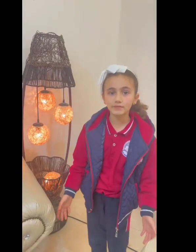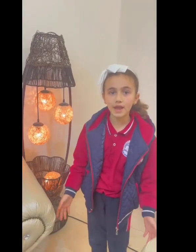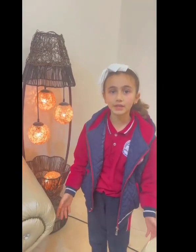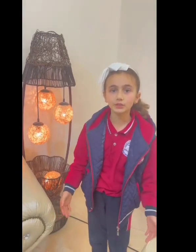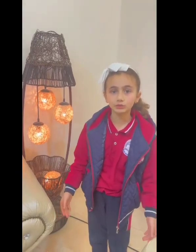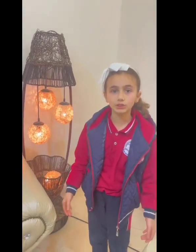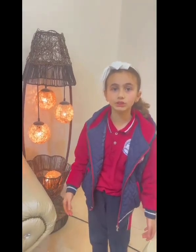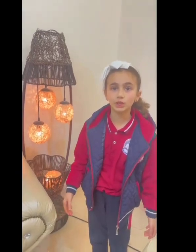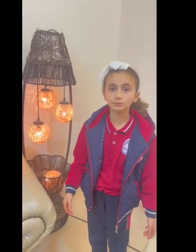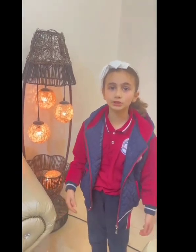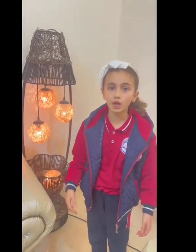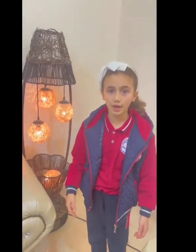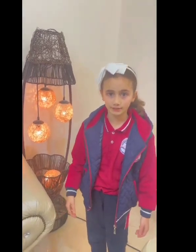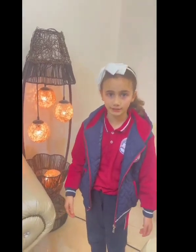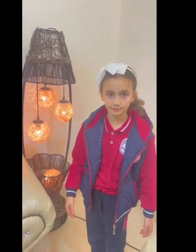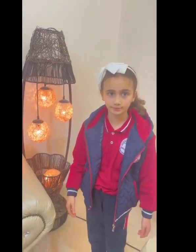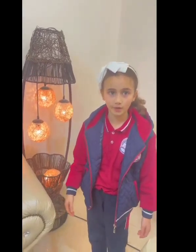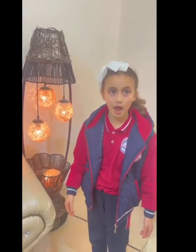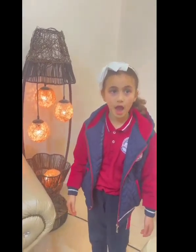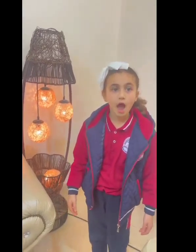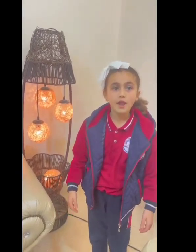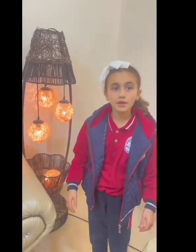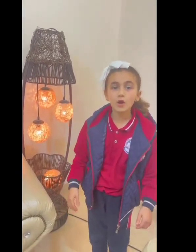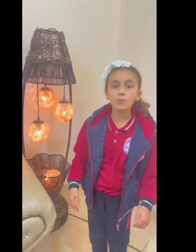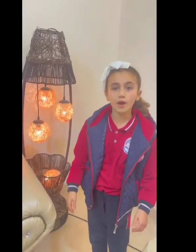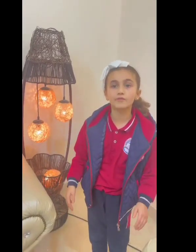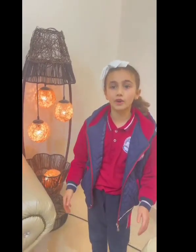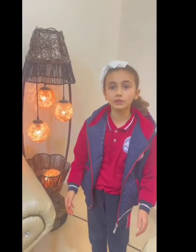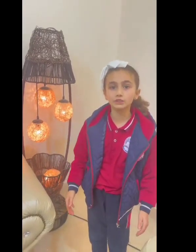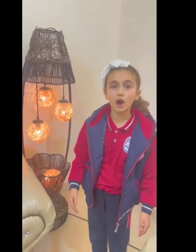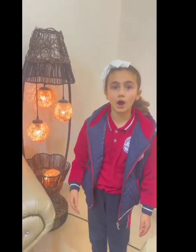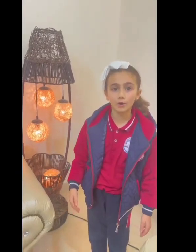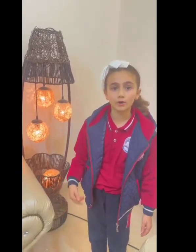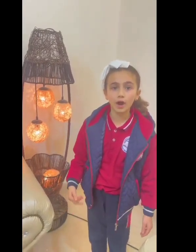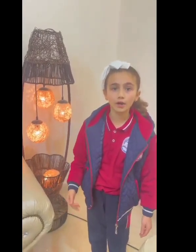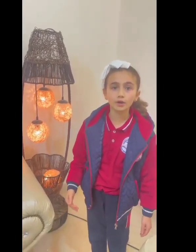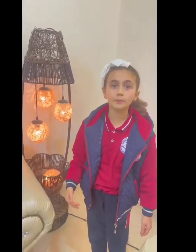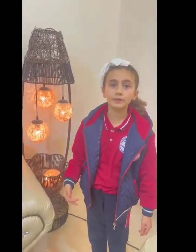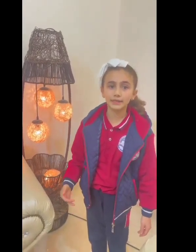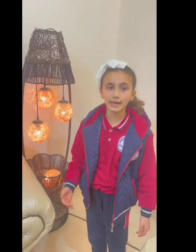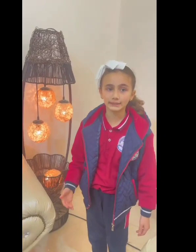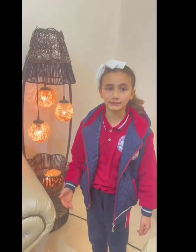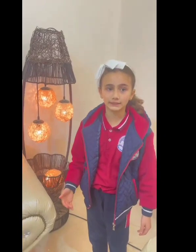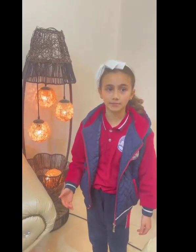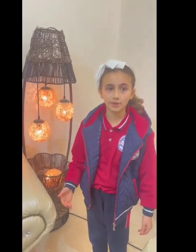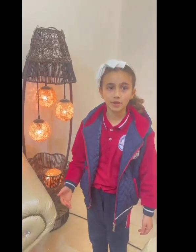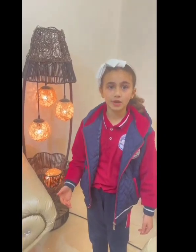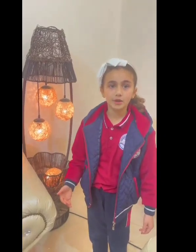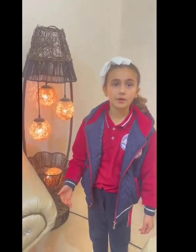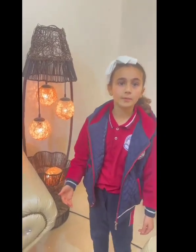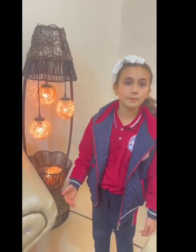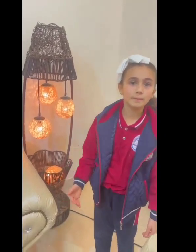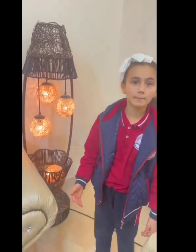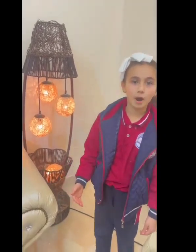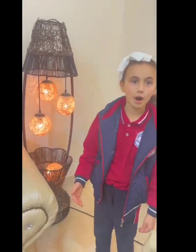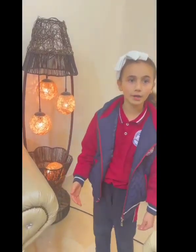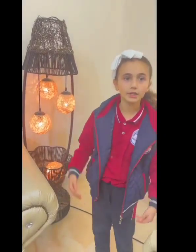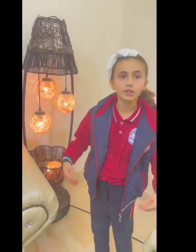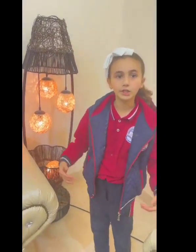even using some signs. Now my friends are gonna communicate by